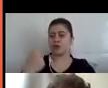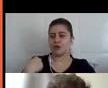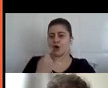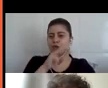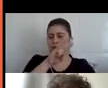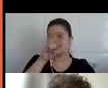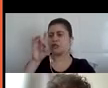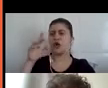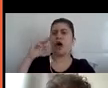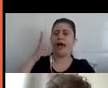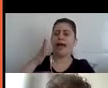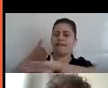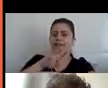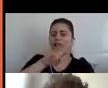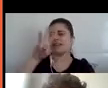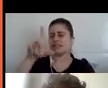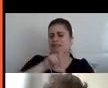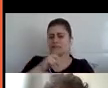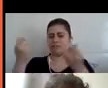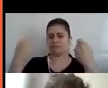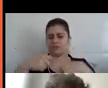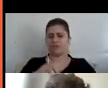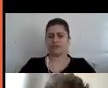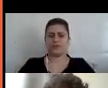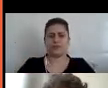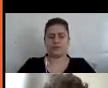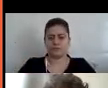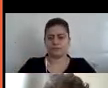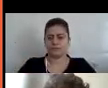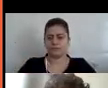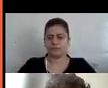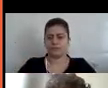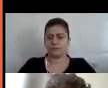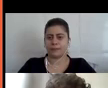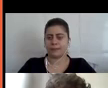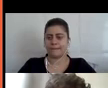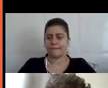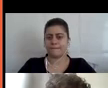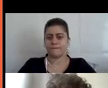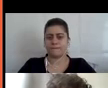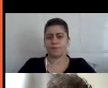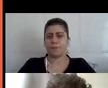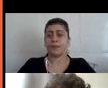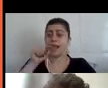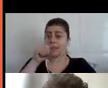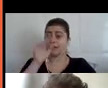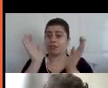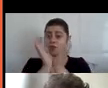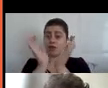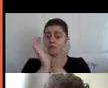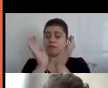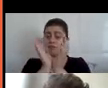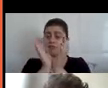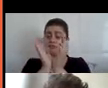Very briefly, this is the, let's say, the situation of South America. We have 20